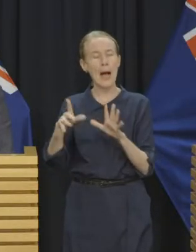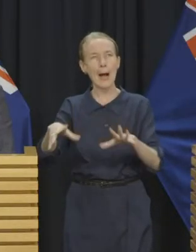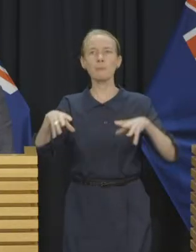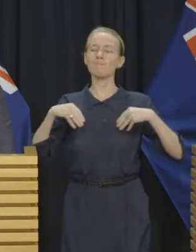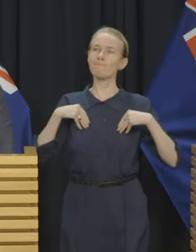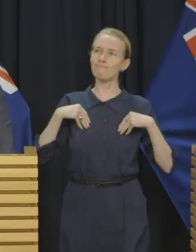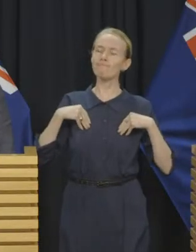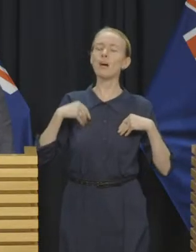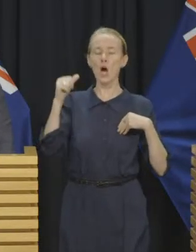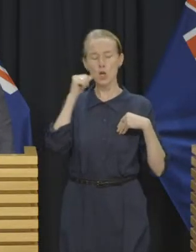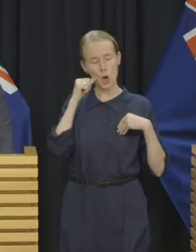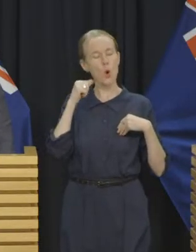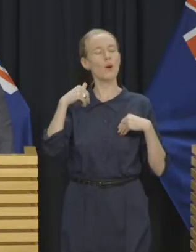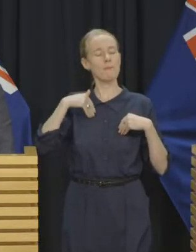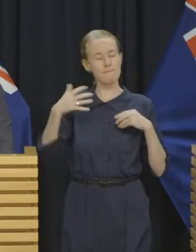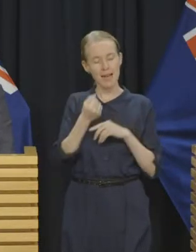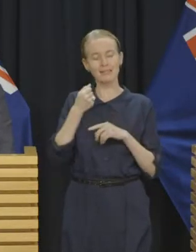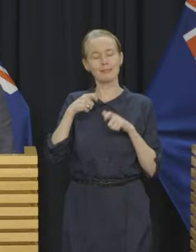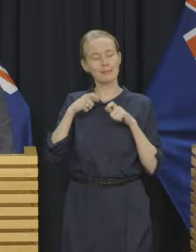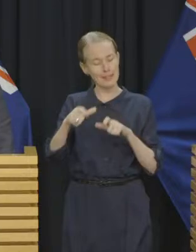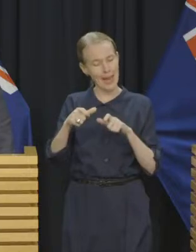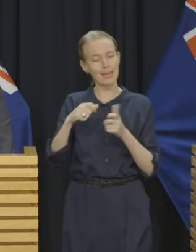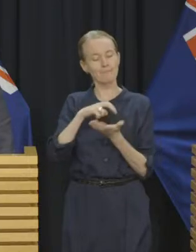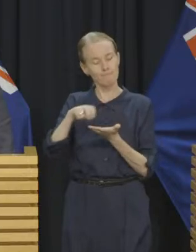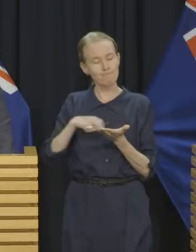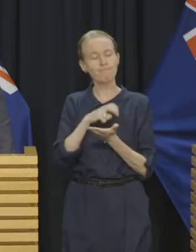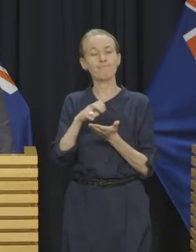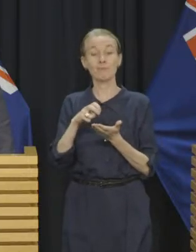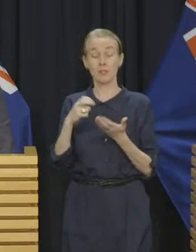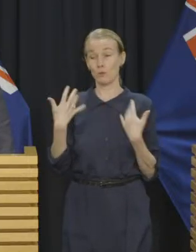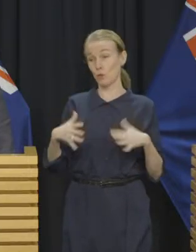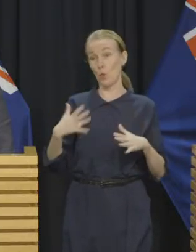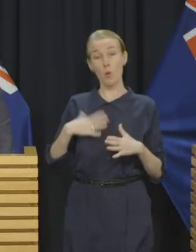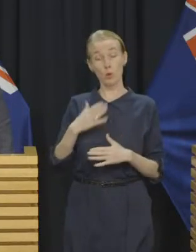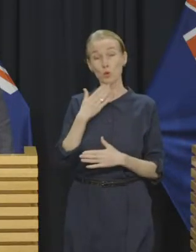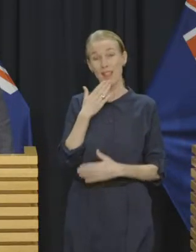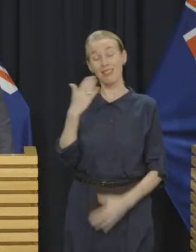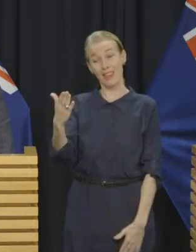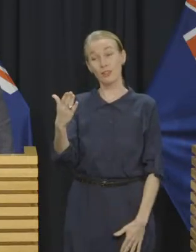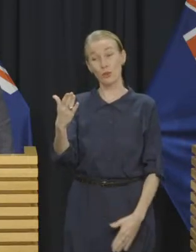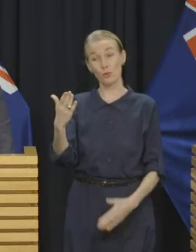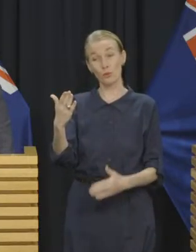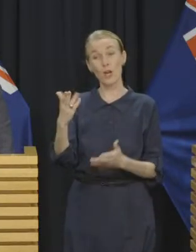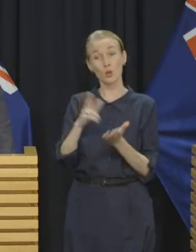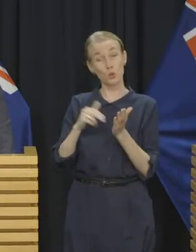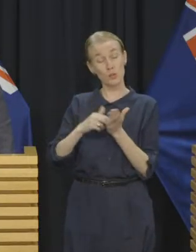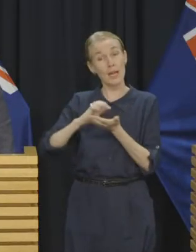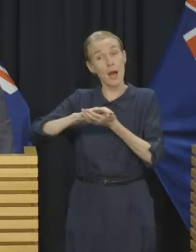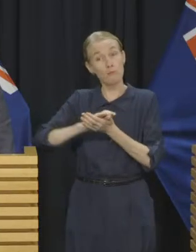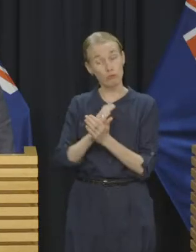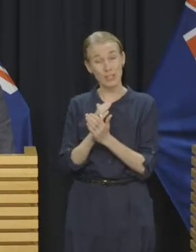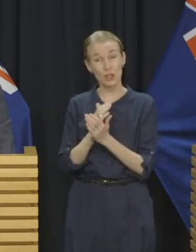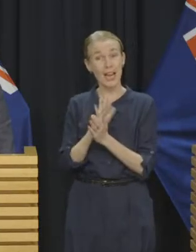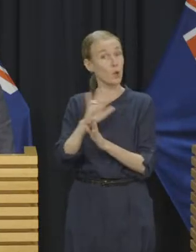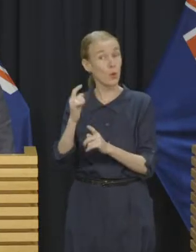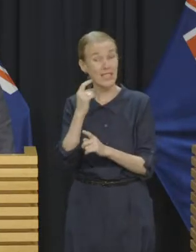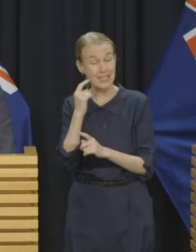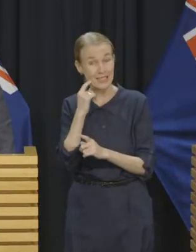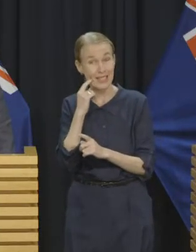being incredibly cooperative. And so on behalf of the whole country, I want to thank them for that, because what they're doing is very, very